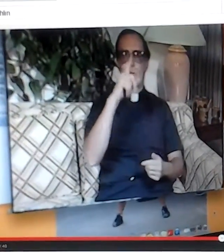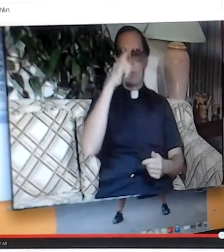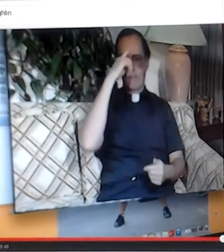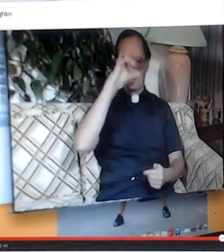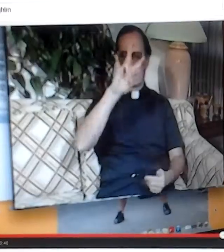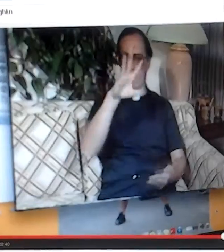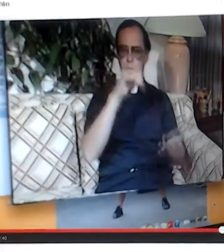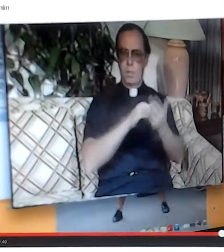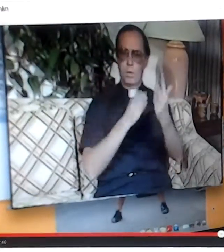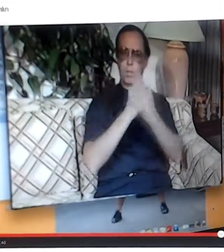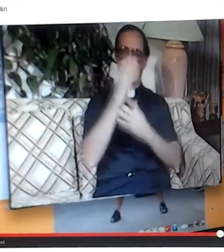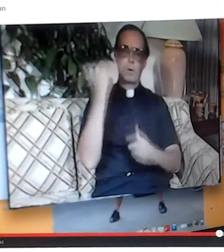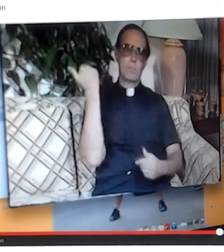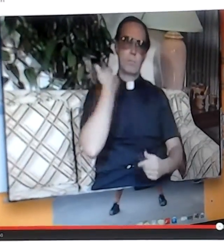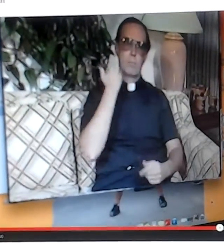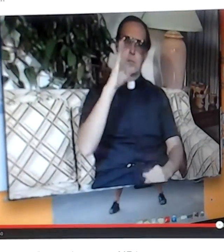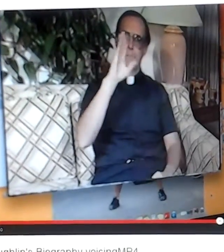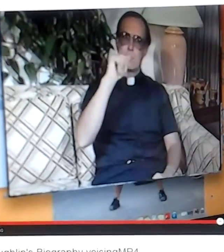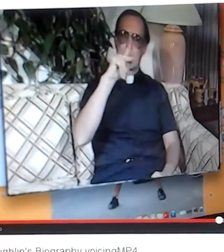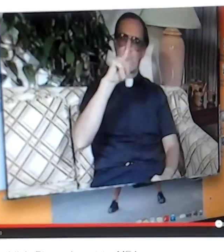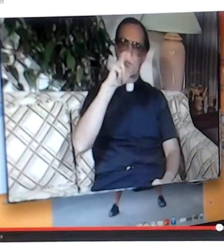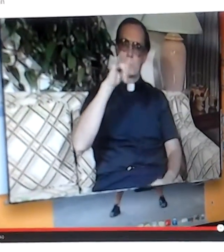I collected money,